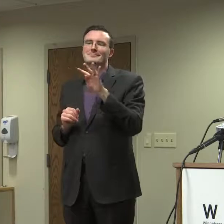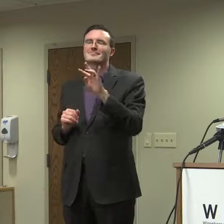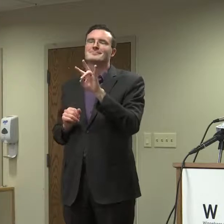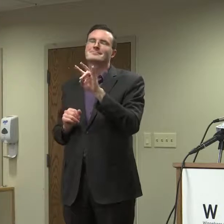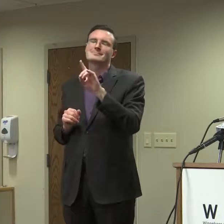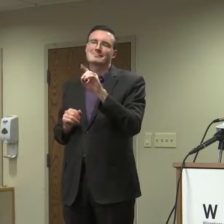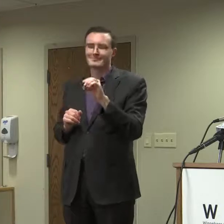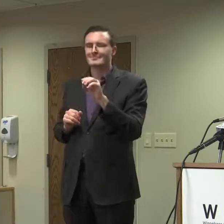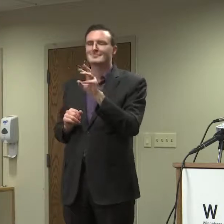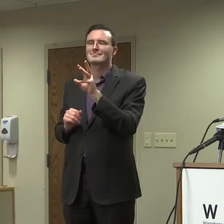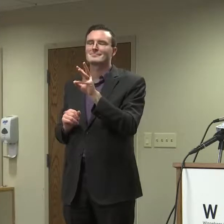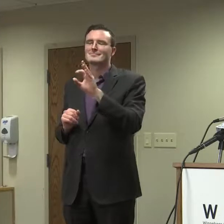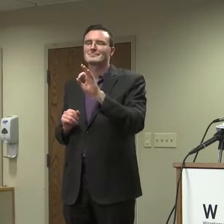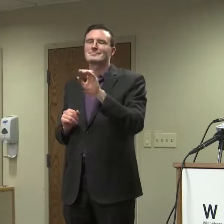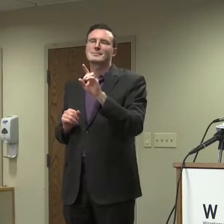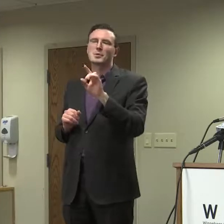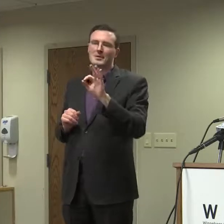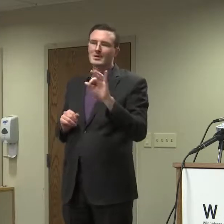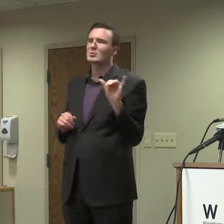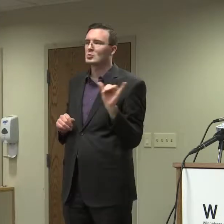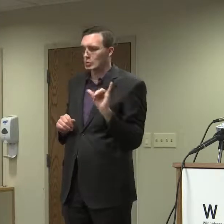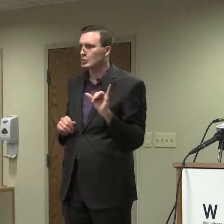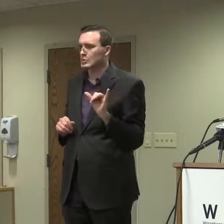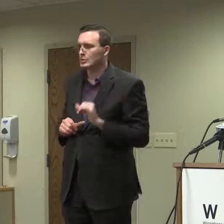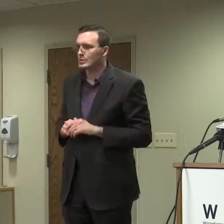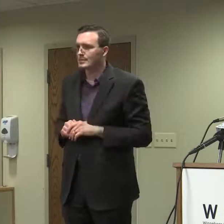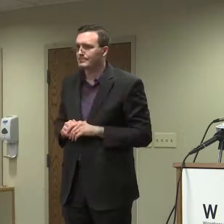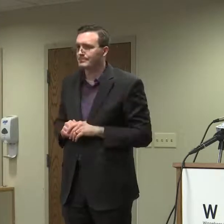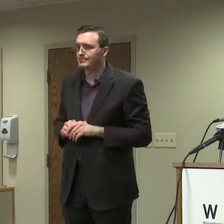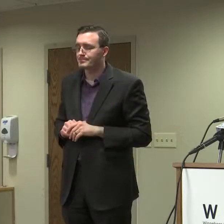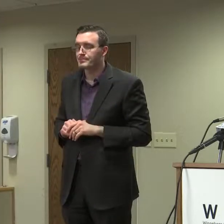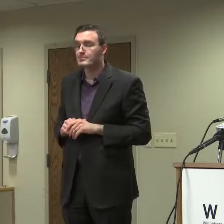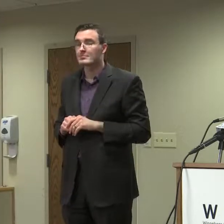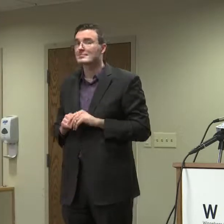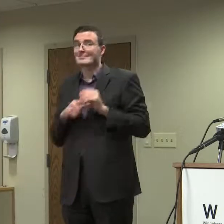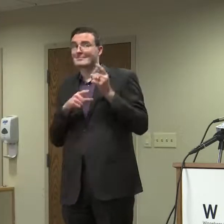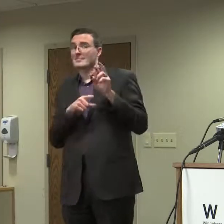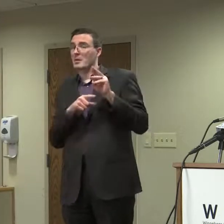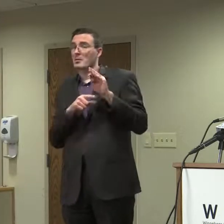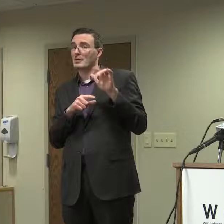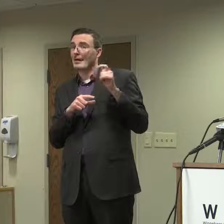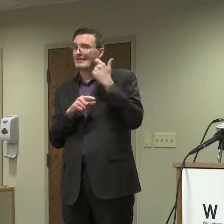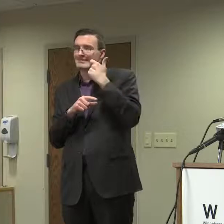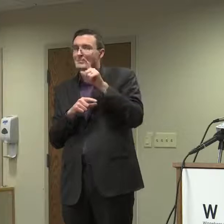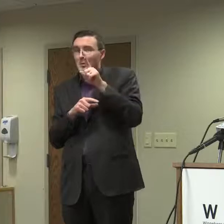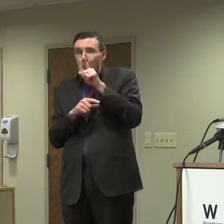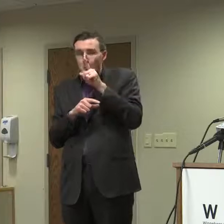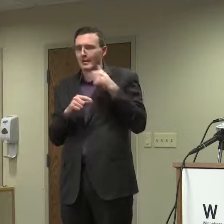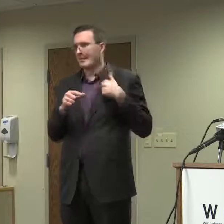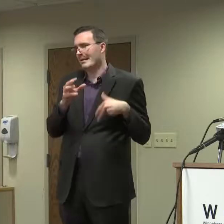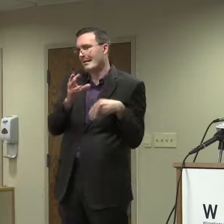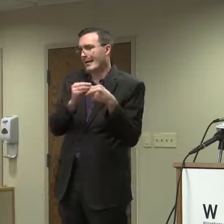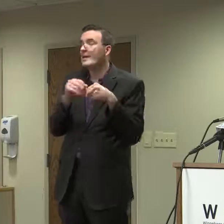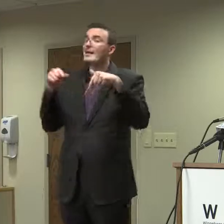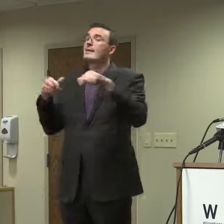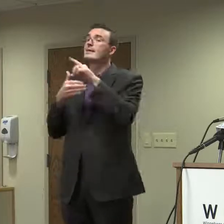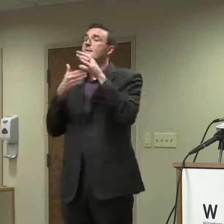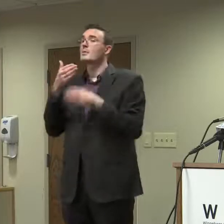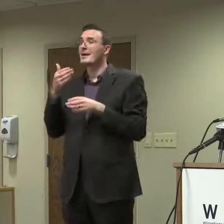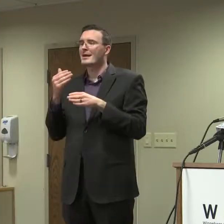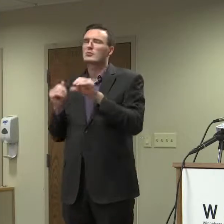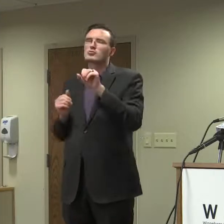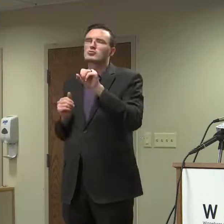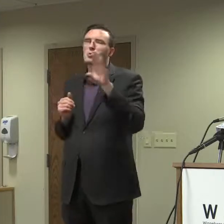844-710-6919 for that as well. One thing I want to mention that Dr. Martell did not mention, this weekend is Super Bowl weekend. There is typically